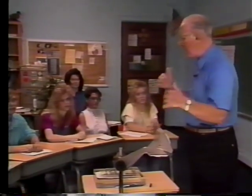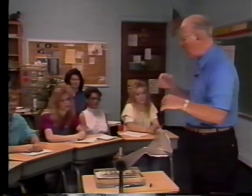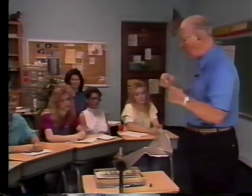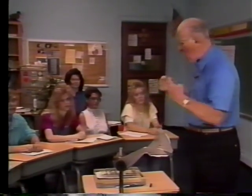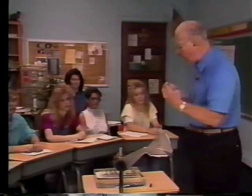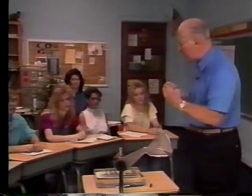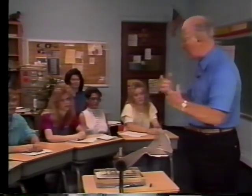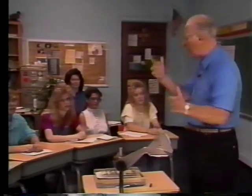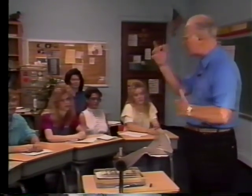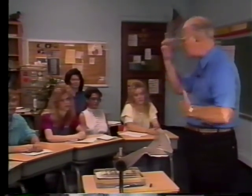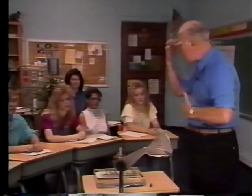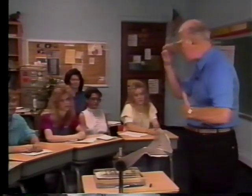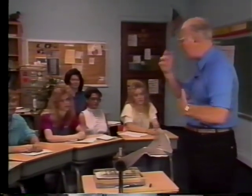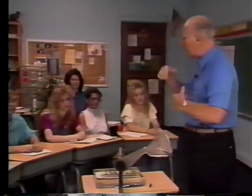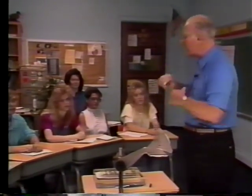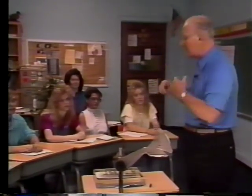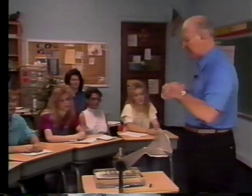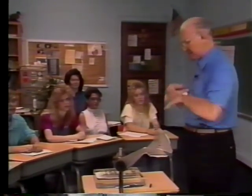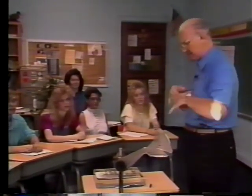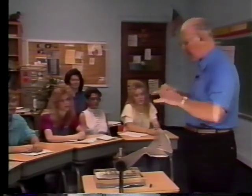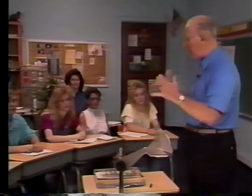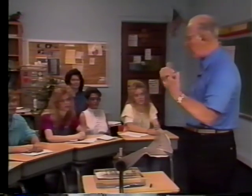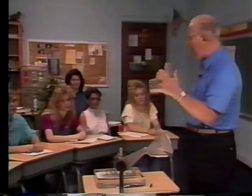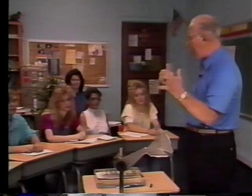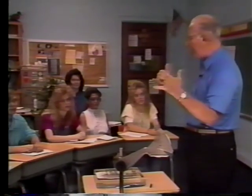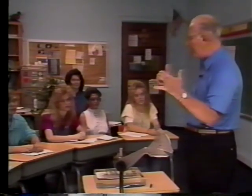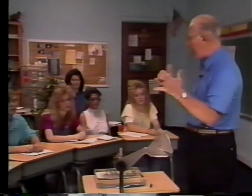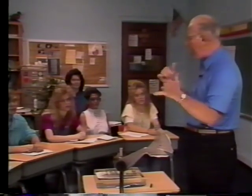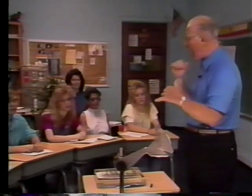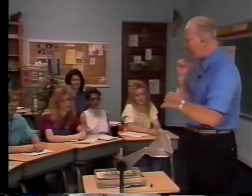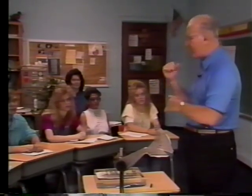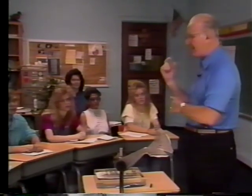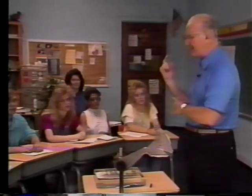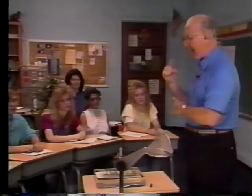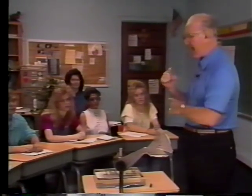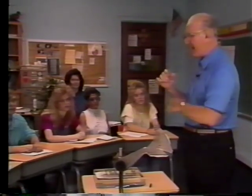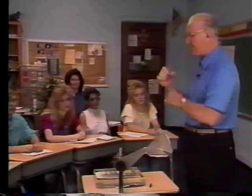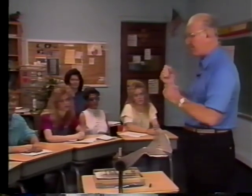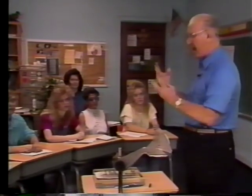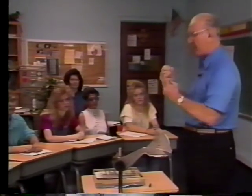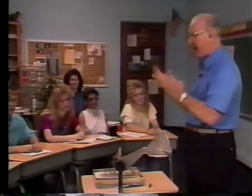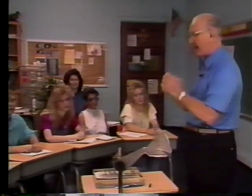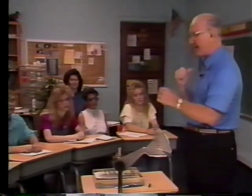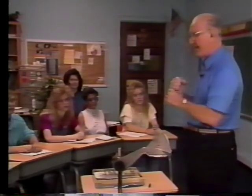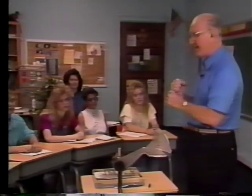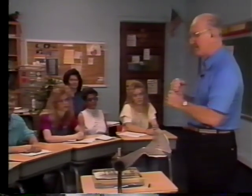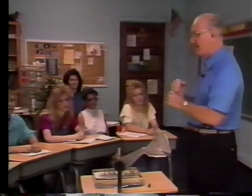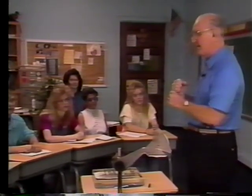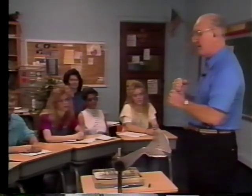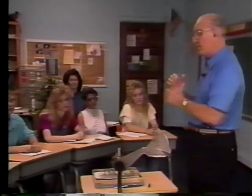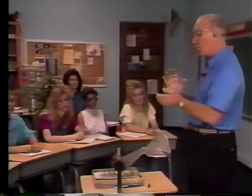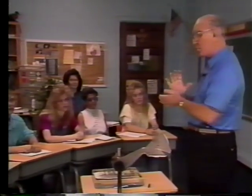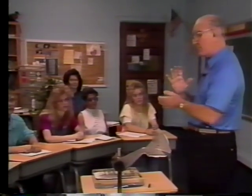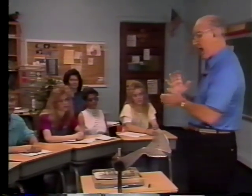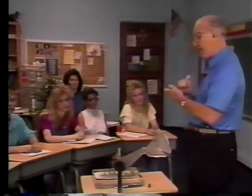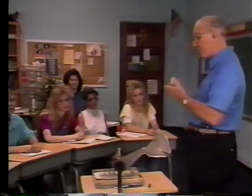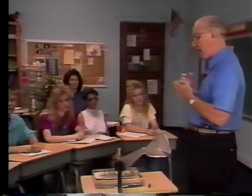was hurt, he was sick, but he still played every day for many, many years. Newspaper